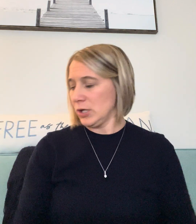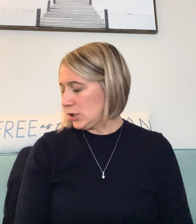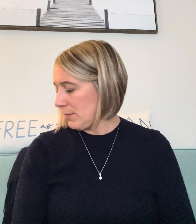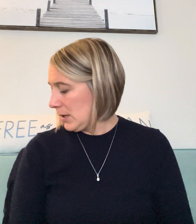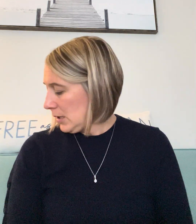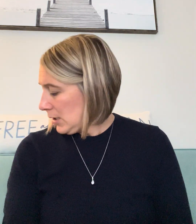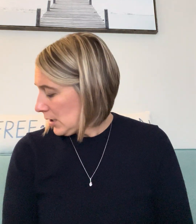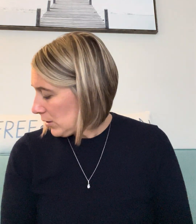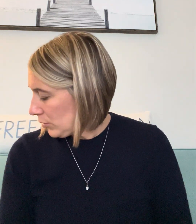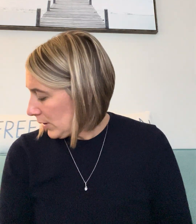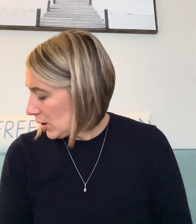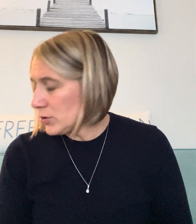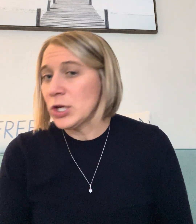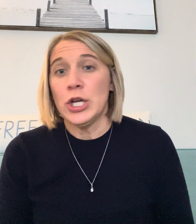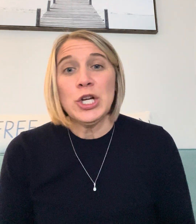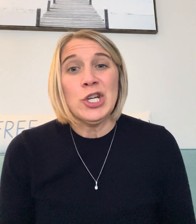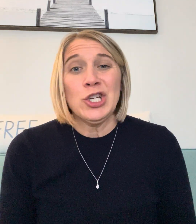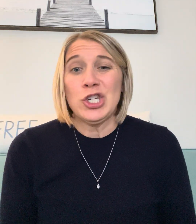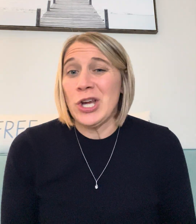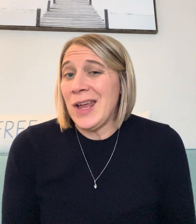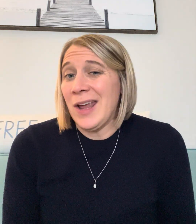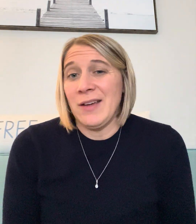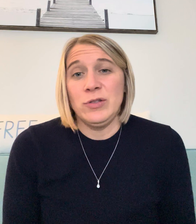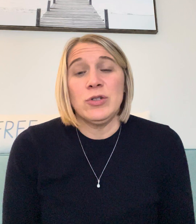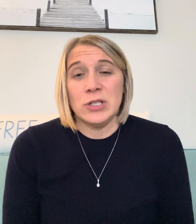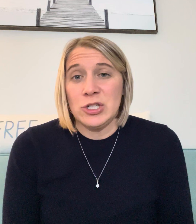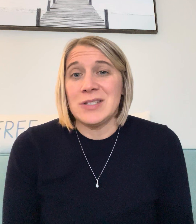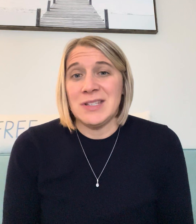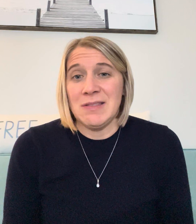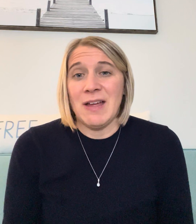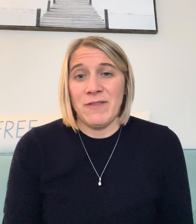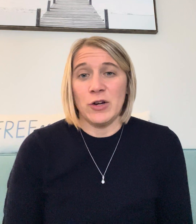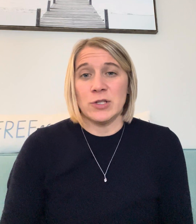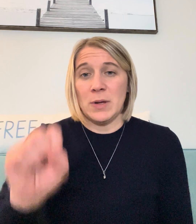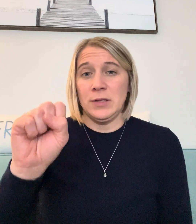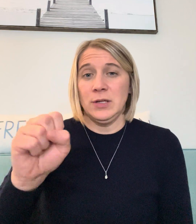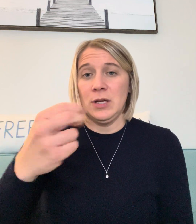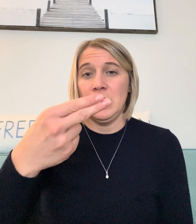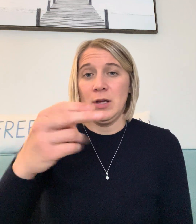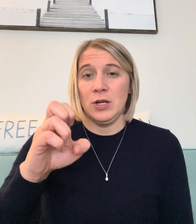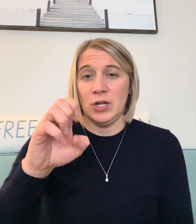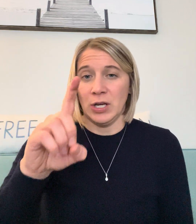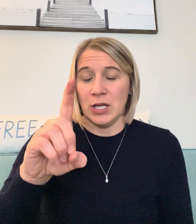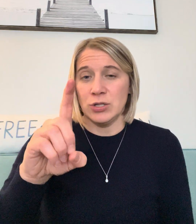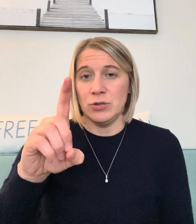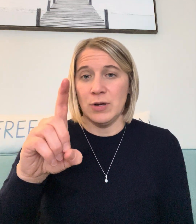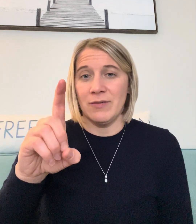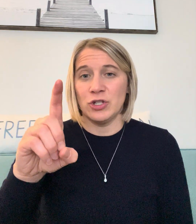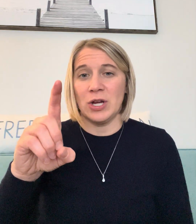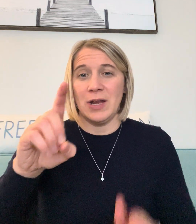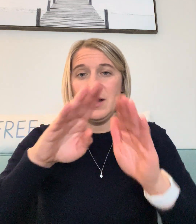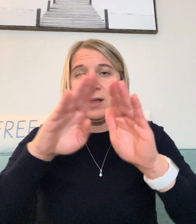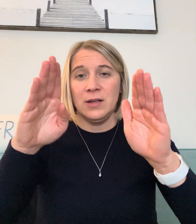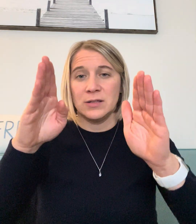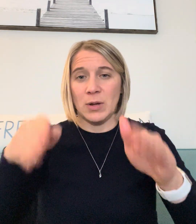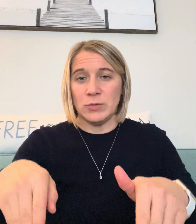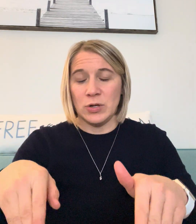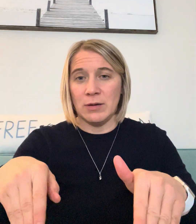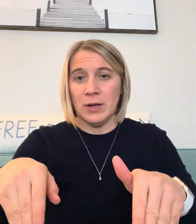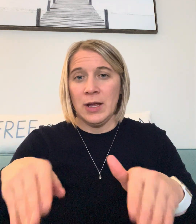shape. Out and away it goes. Shed, I've usually just seen that finger spelled. In case you do have a shed, sometimes you can